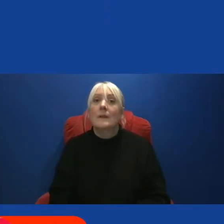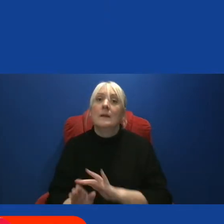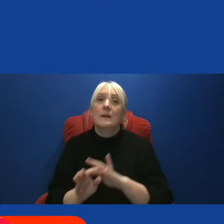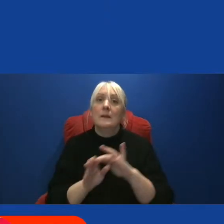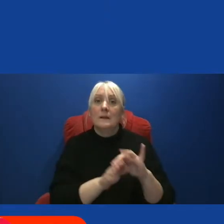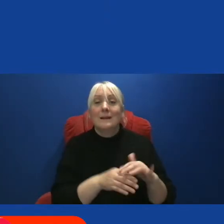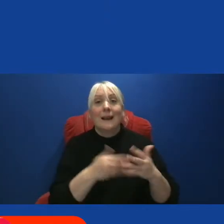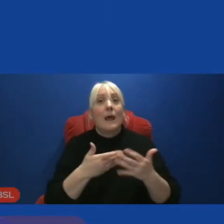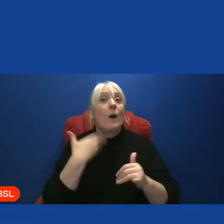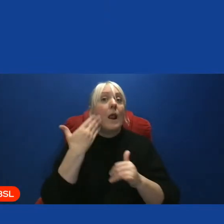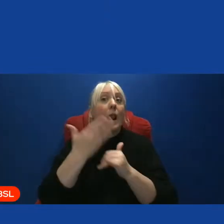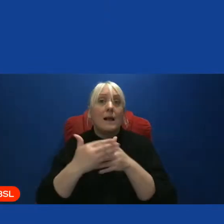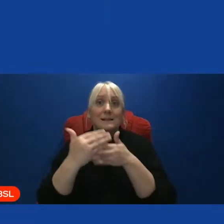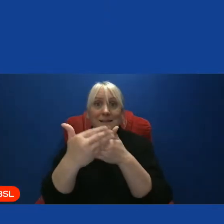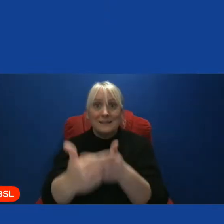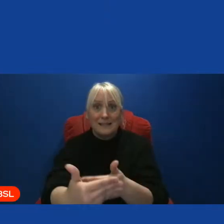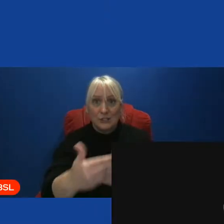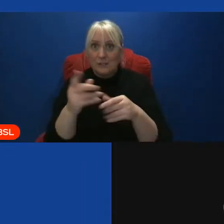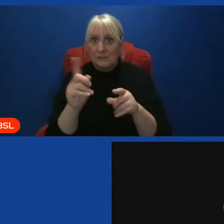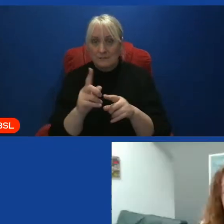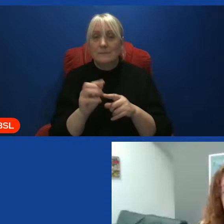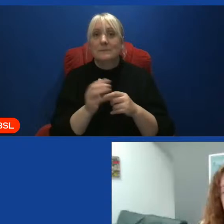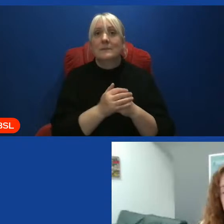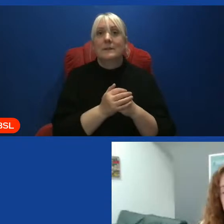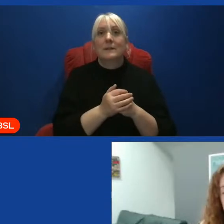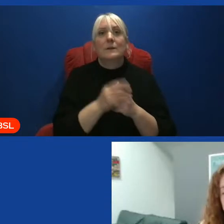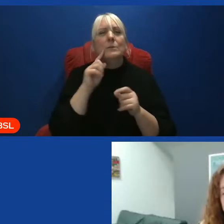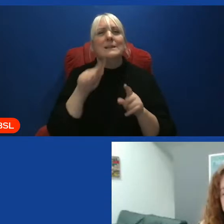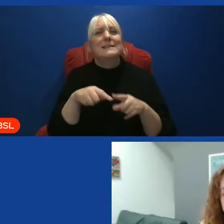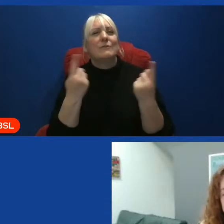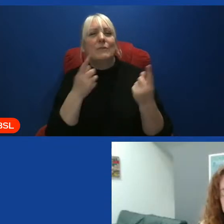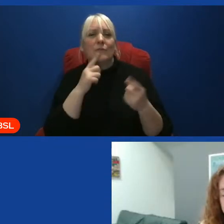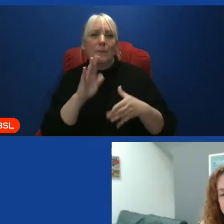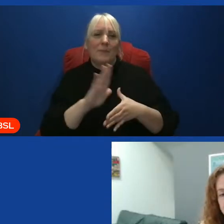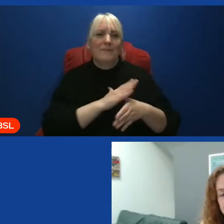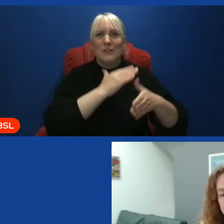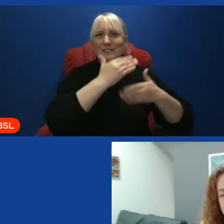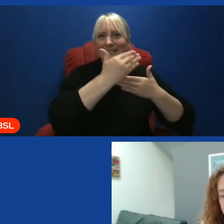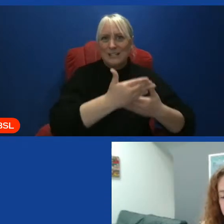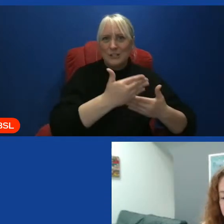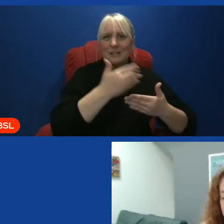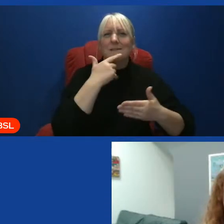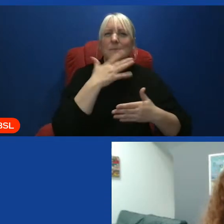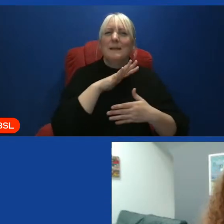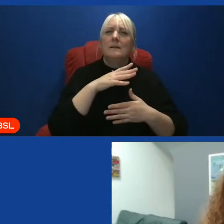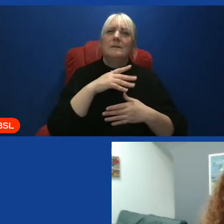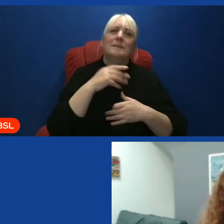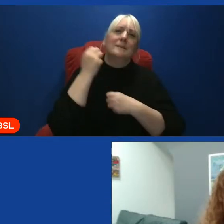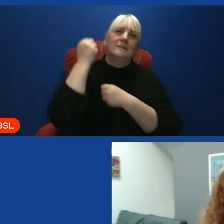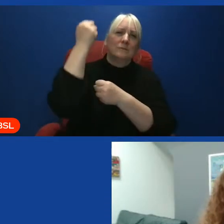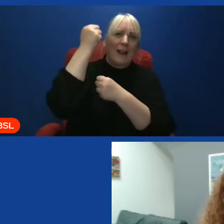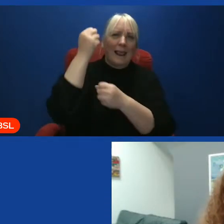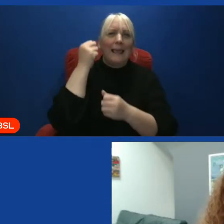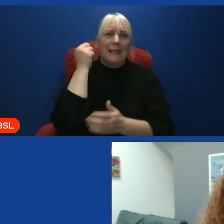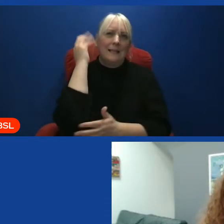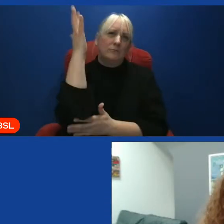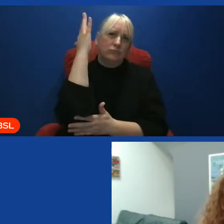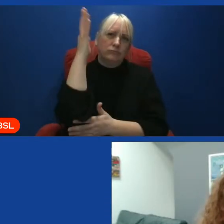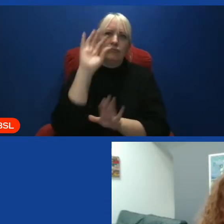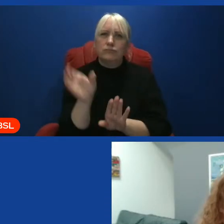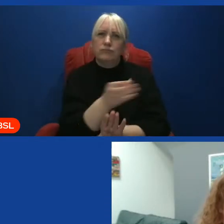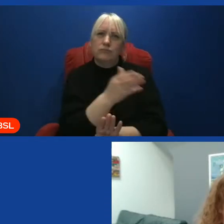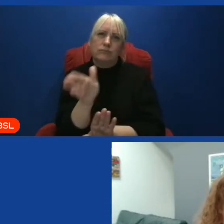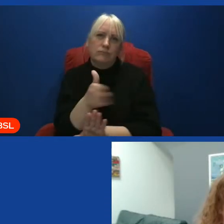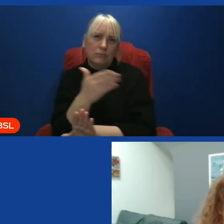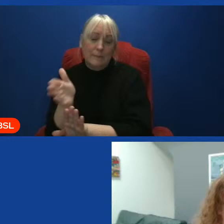session of the evening now, which is a slight departure from the first session, which clearly has been a rally-based one. So it gives me great pleasure